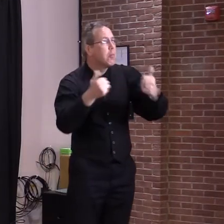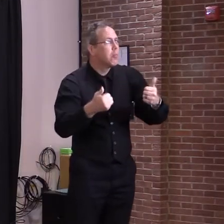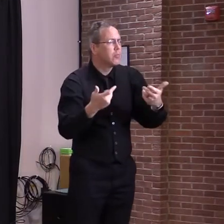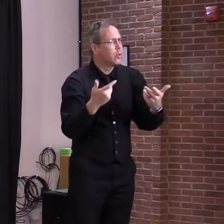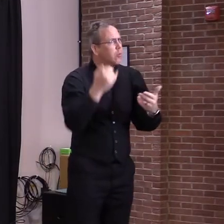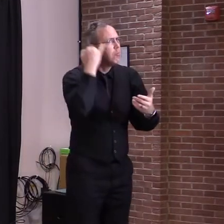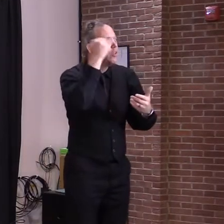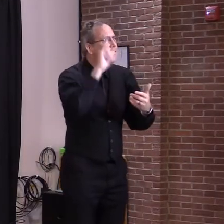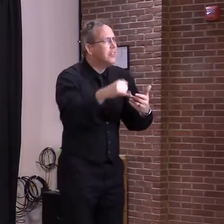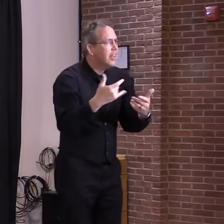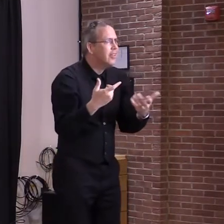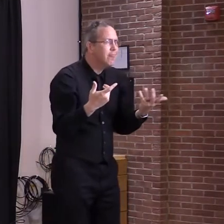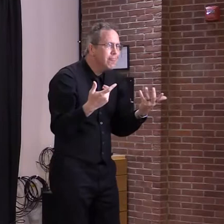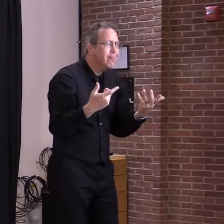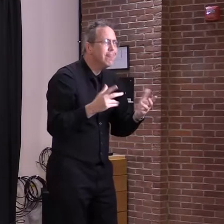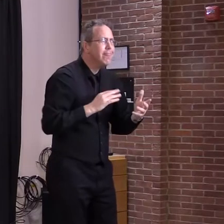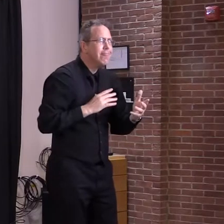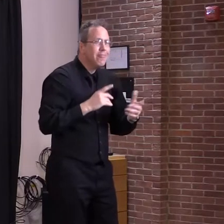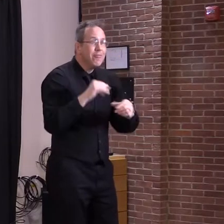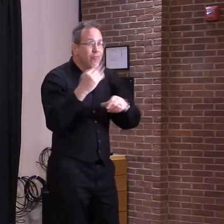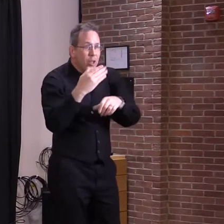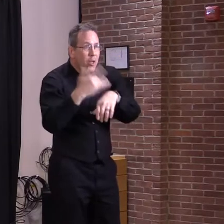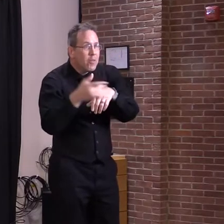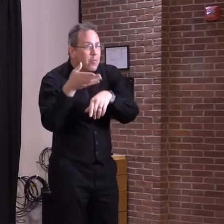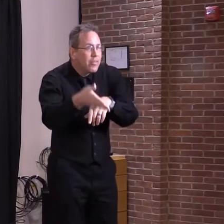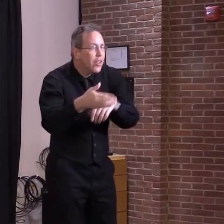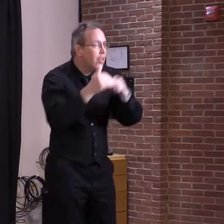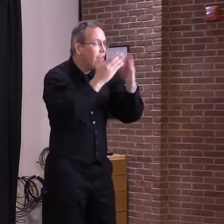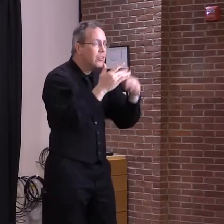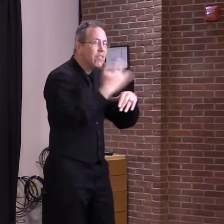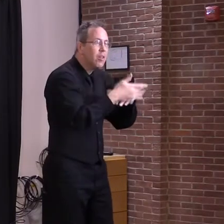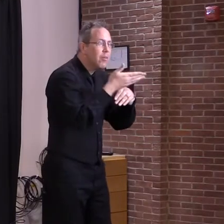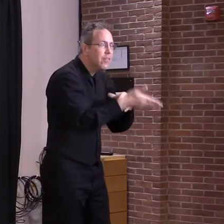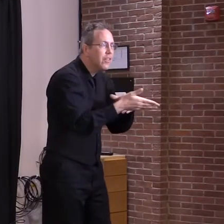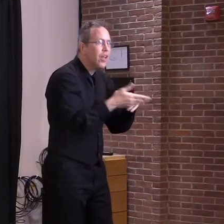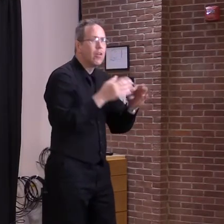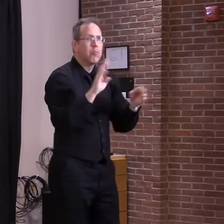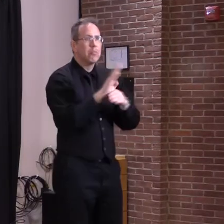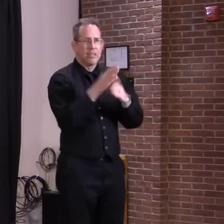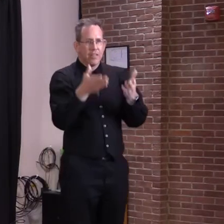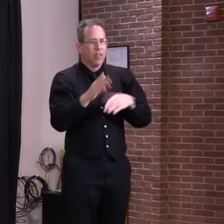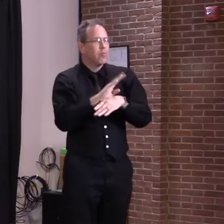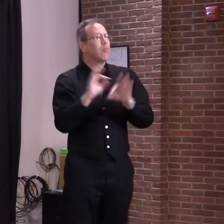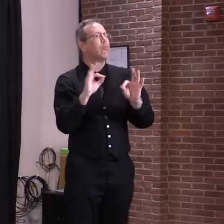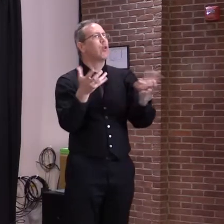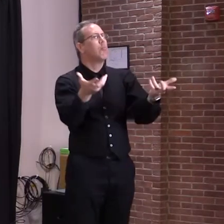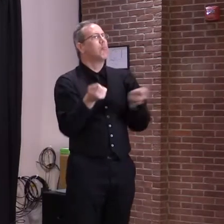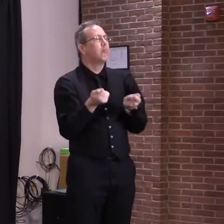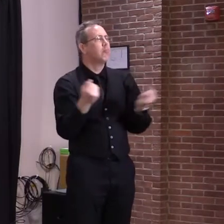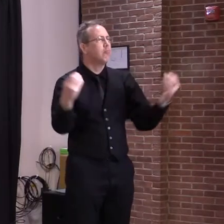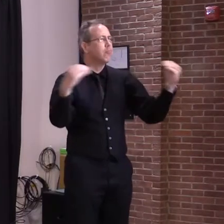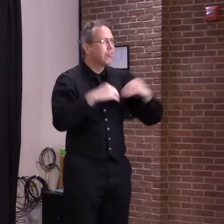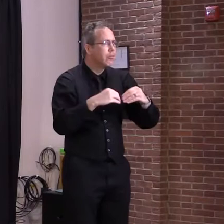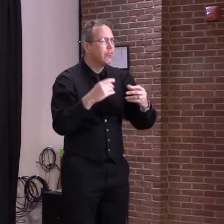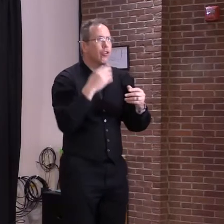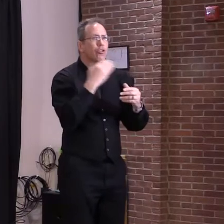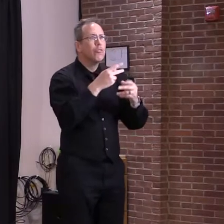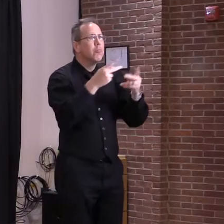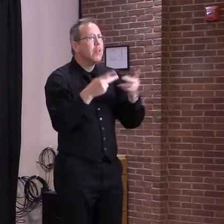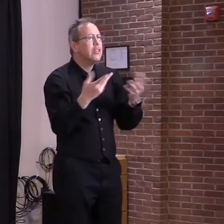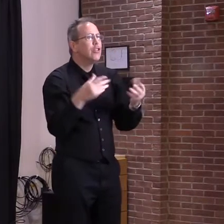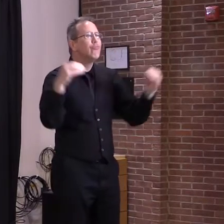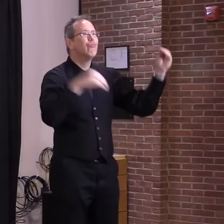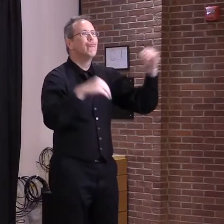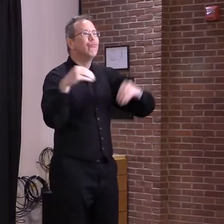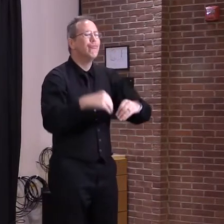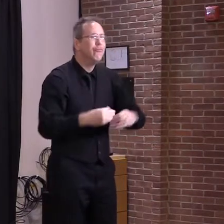projects, jobs, housing, new business, new green spaces, and revitalized communities can flourish. I want to say one